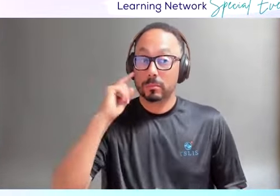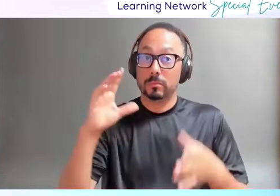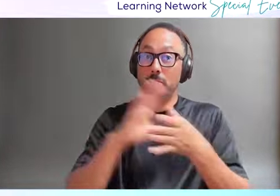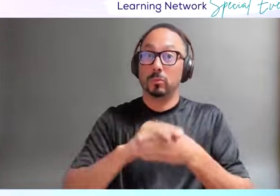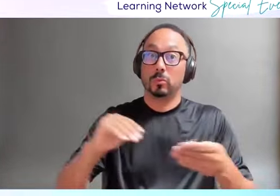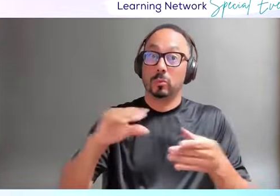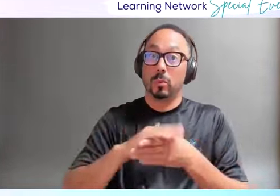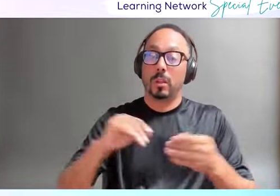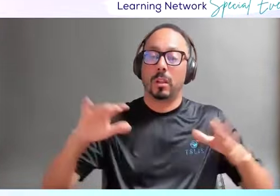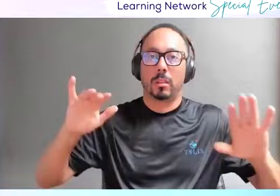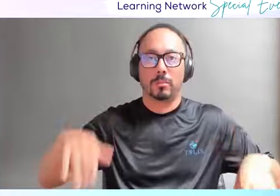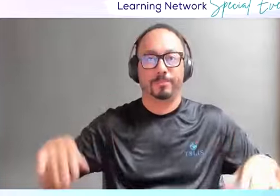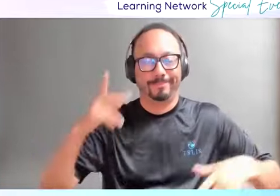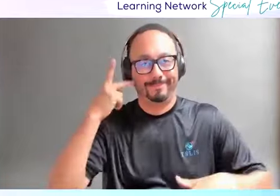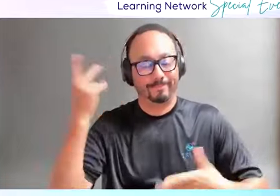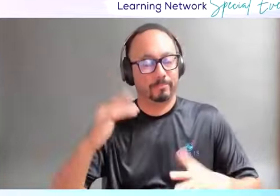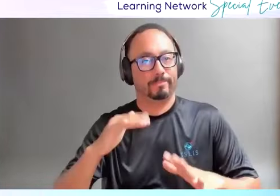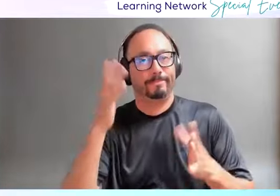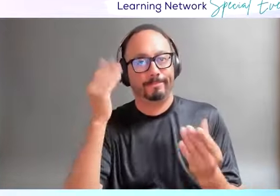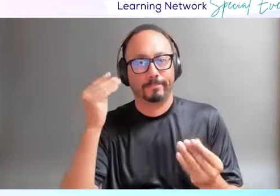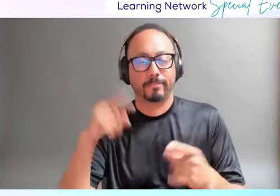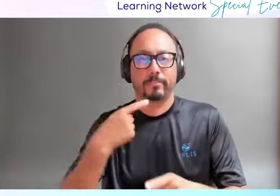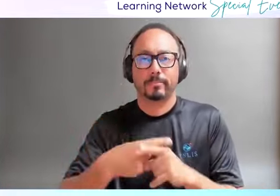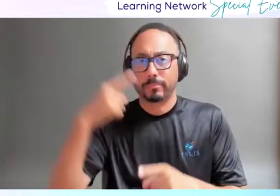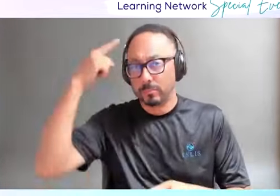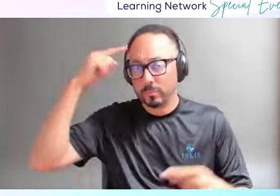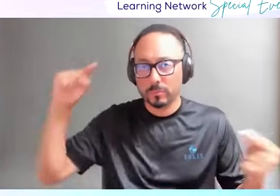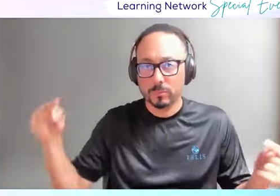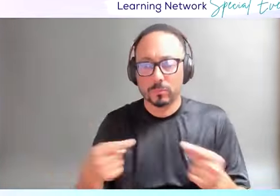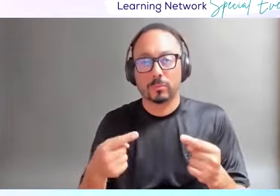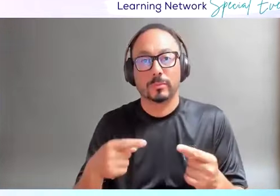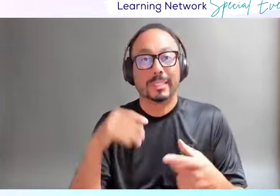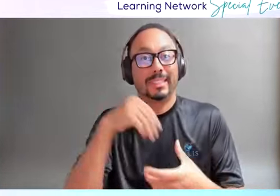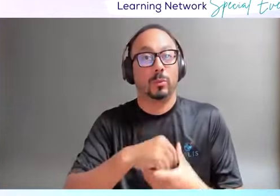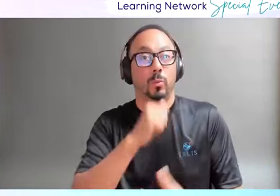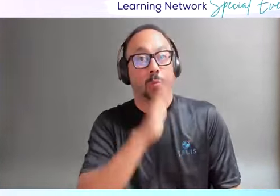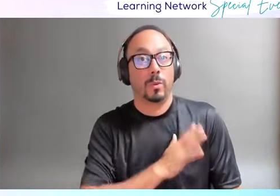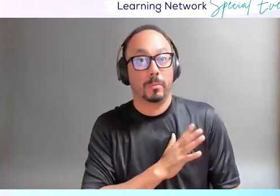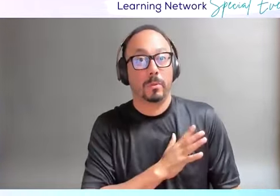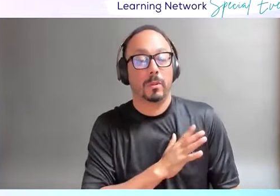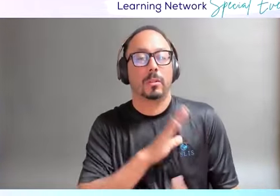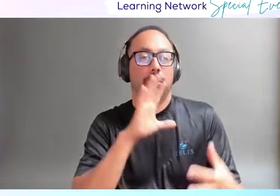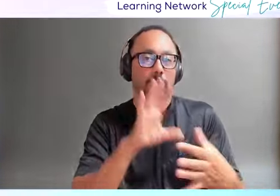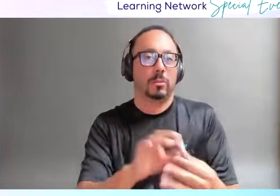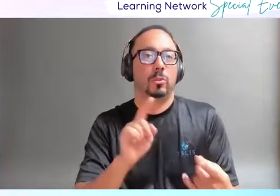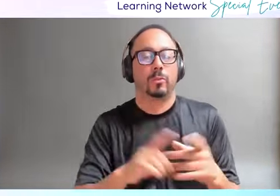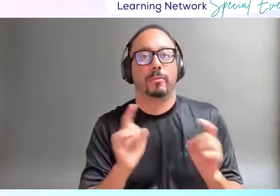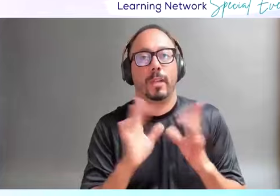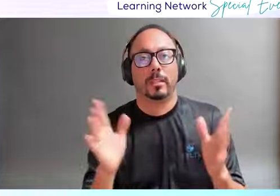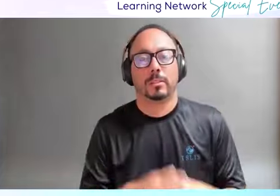brain injury, how much of brain injury in general in women is linked to violence, and or in men for that